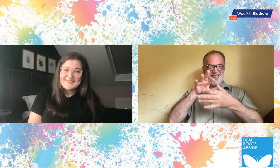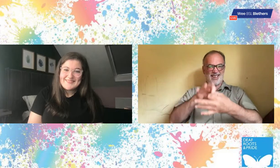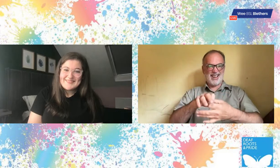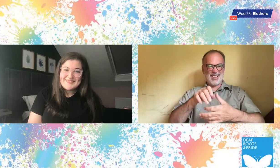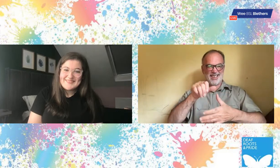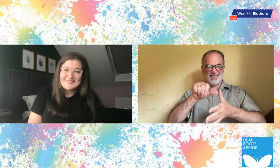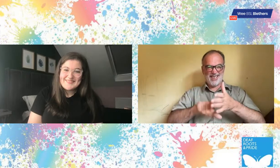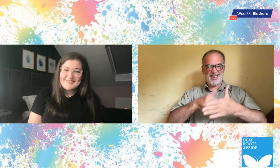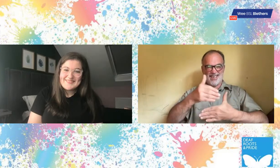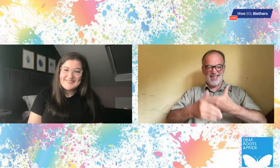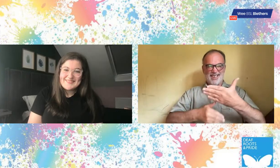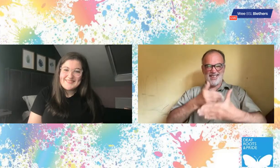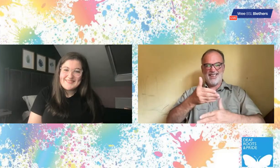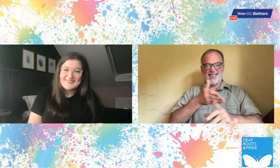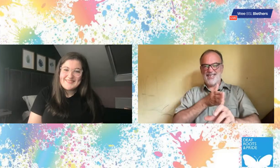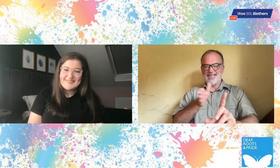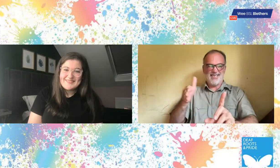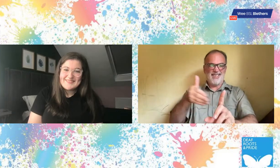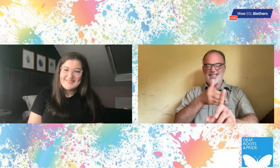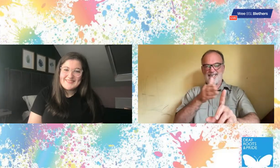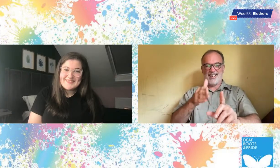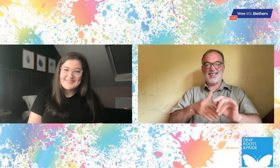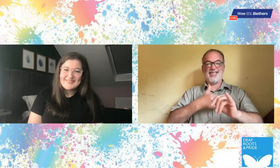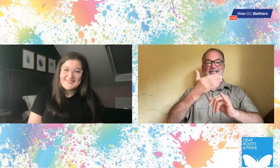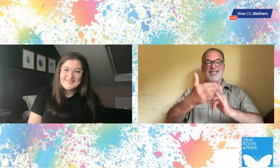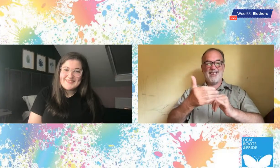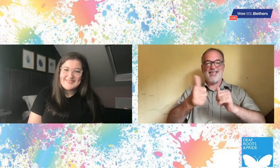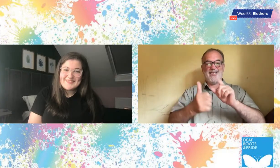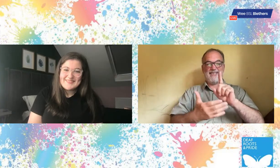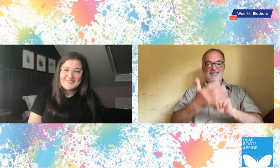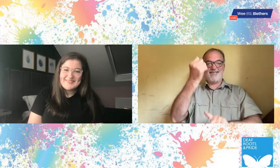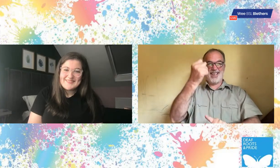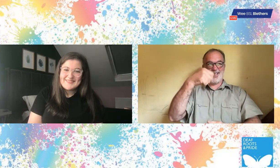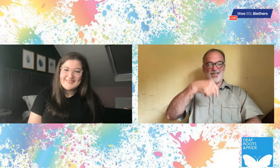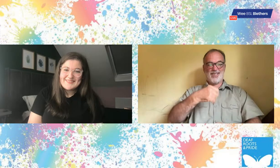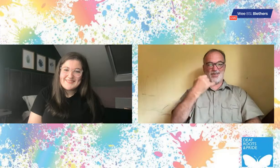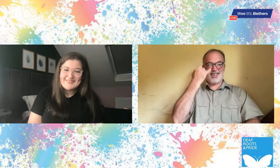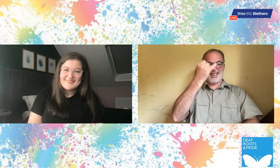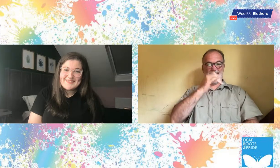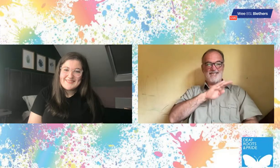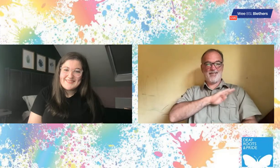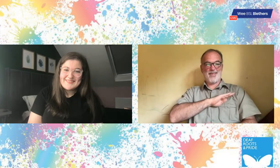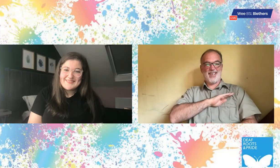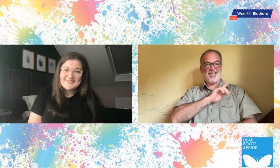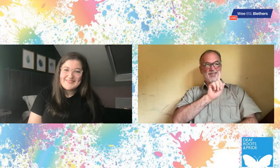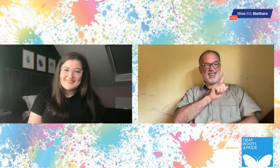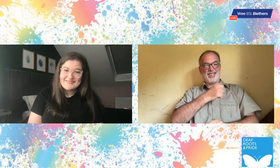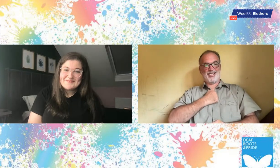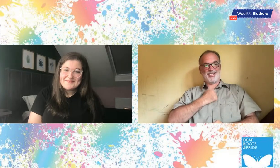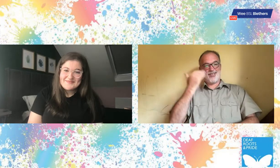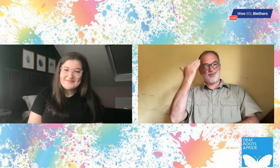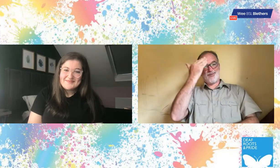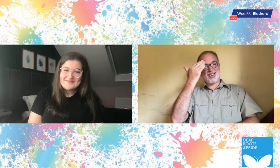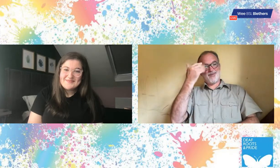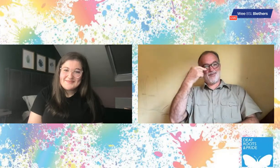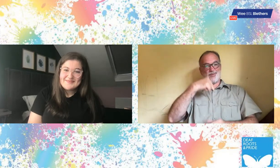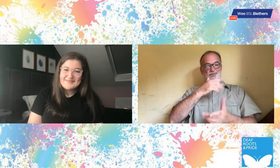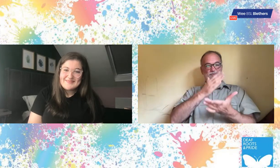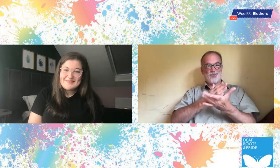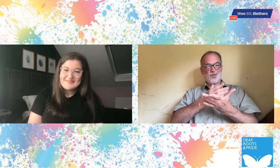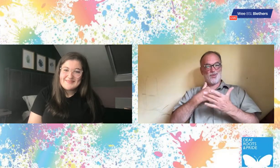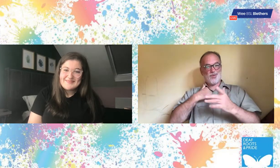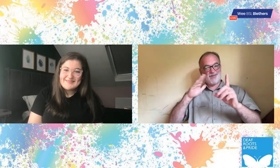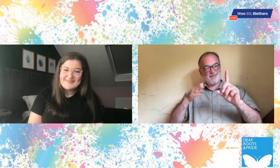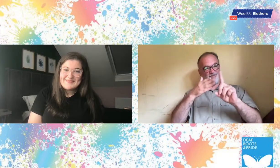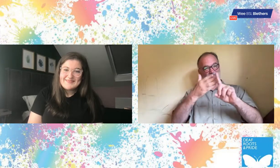really popular with deaf people. Lots of people came along. Um, and I guess it started from there, really. And eventually I found my way to the